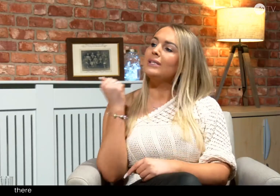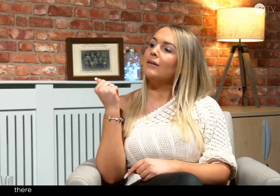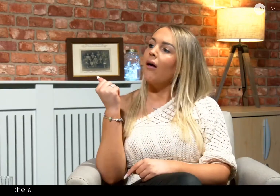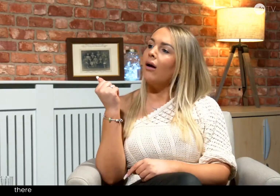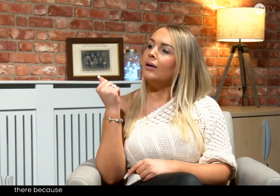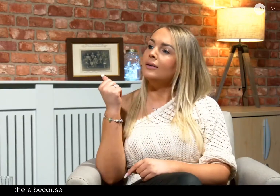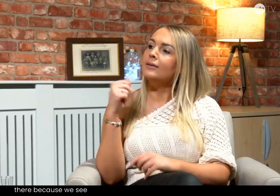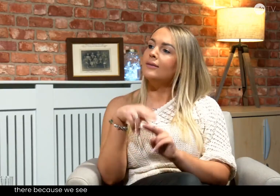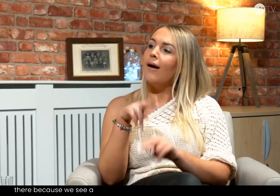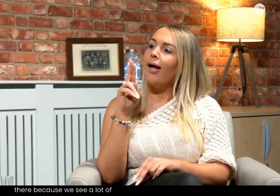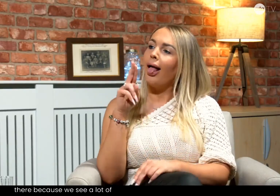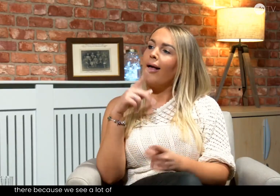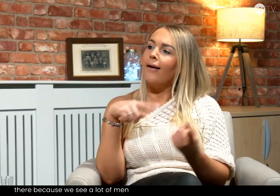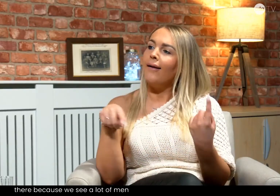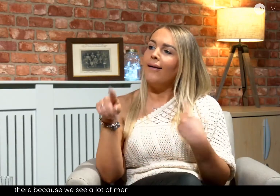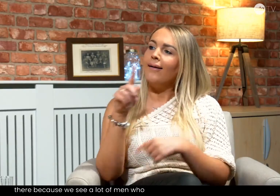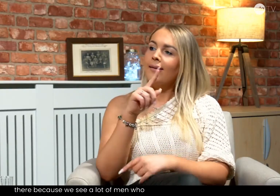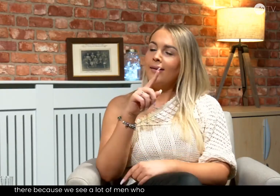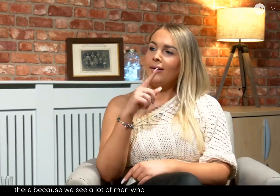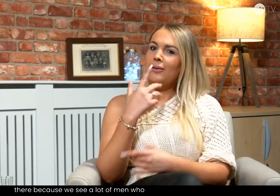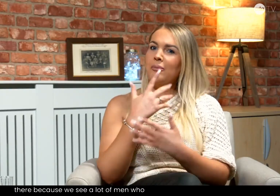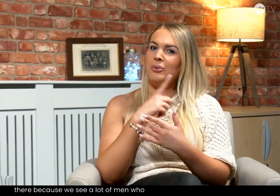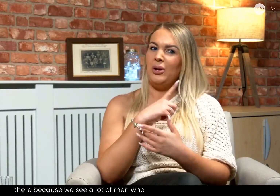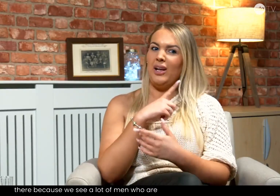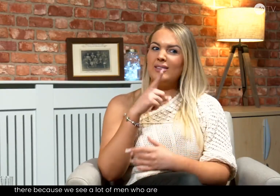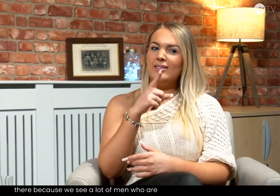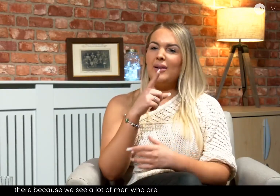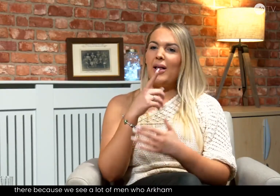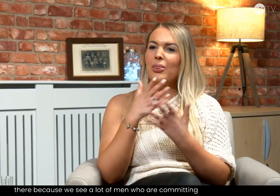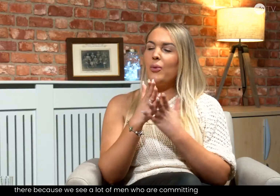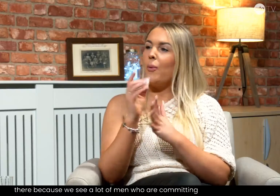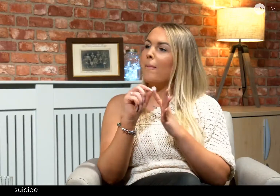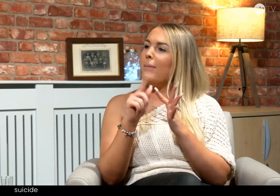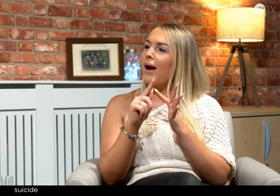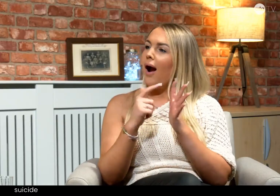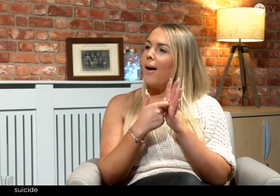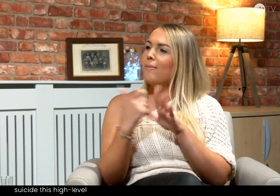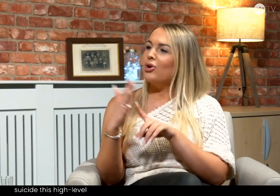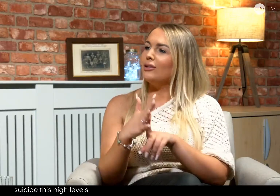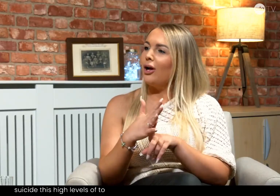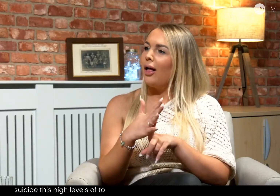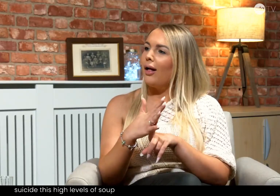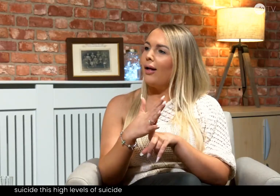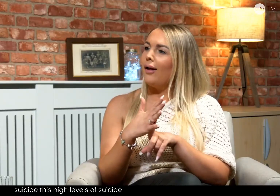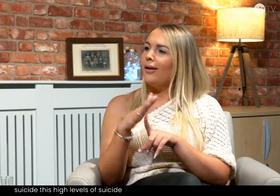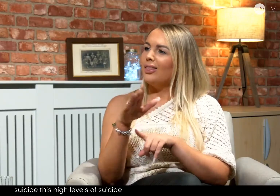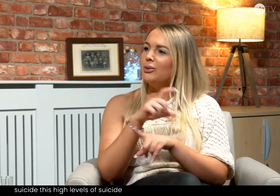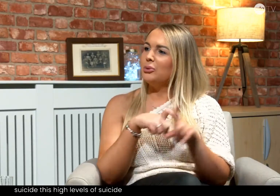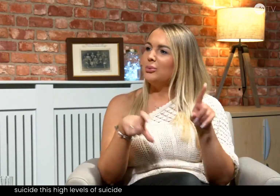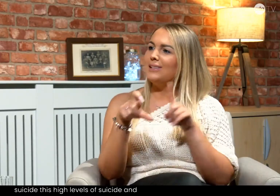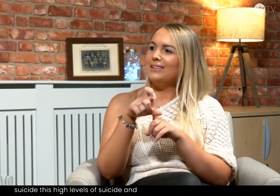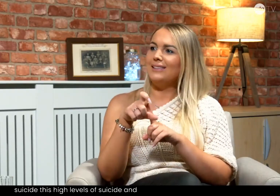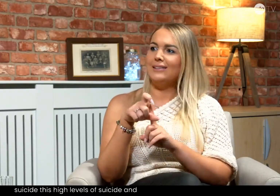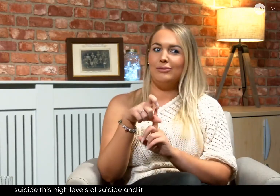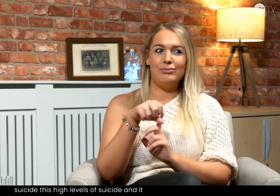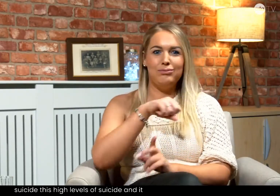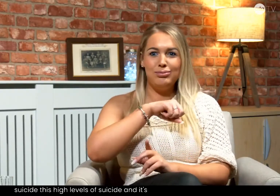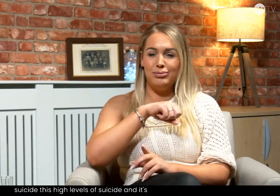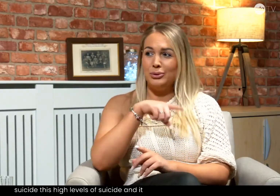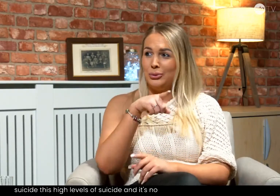who are committing suicide. There's high levels of suicide, and it's mostly due to peer pressure within